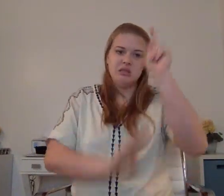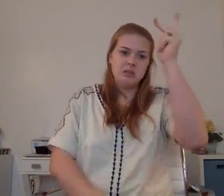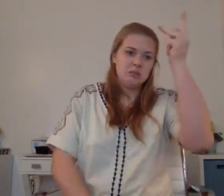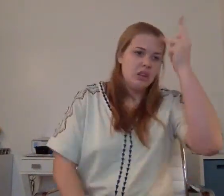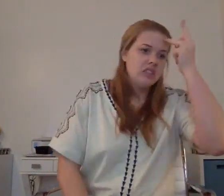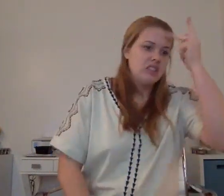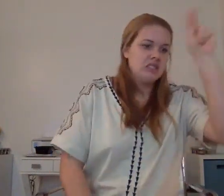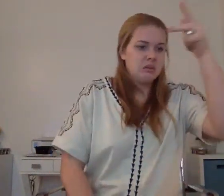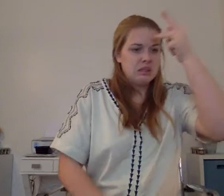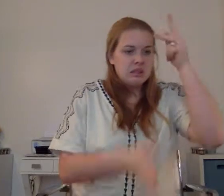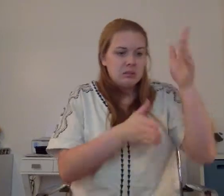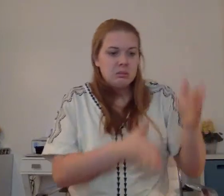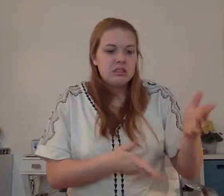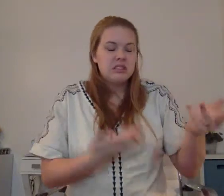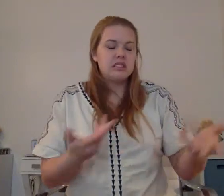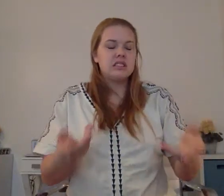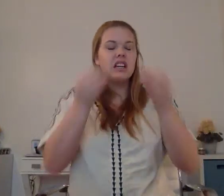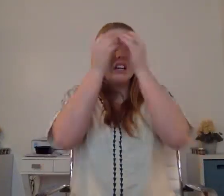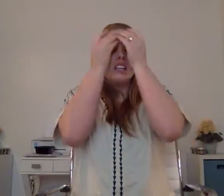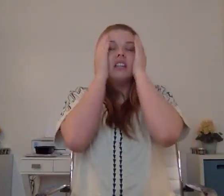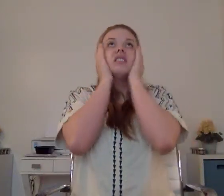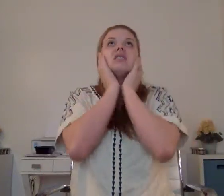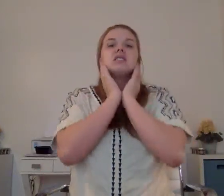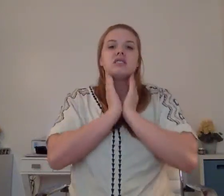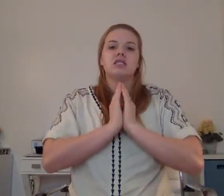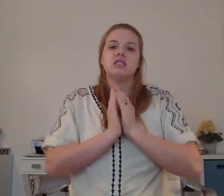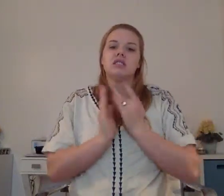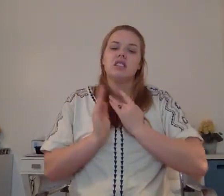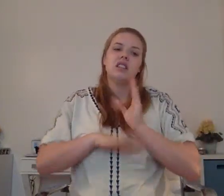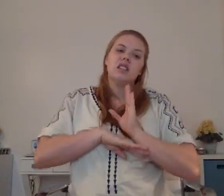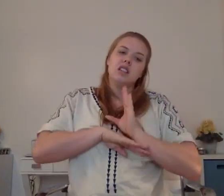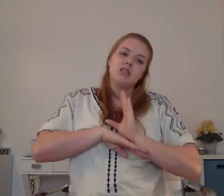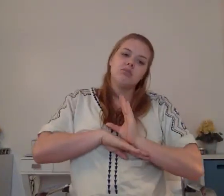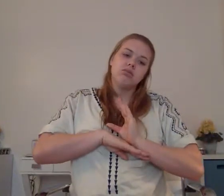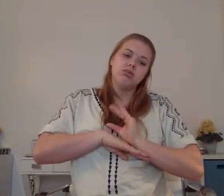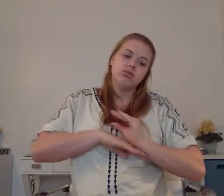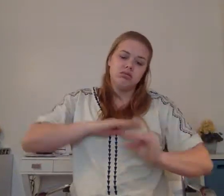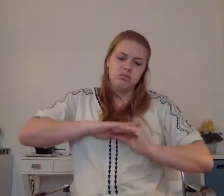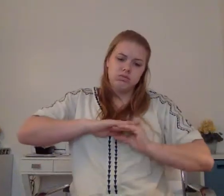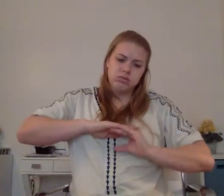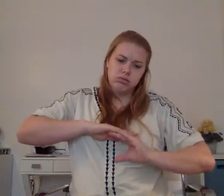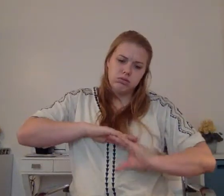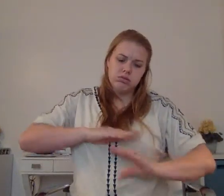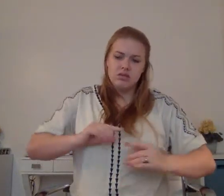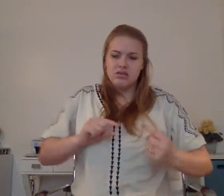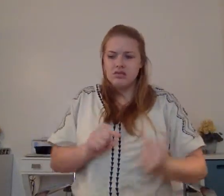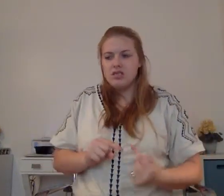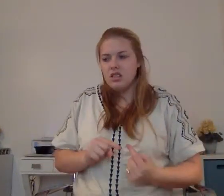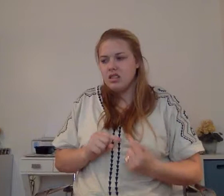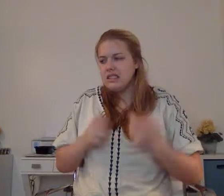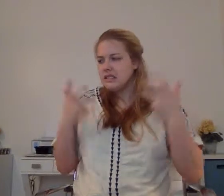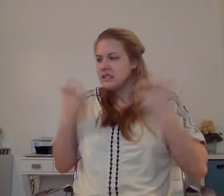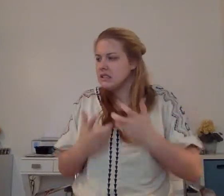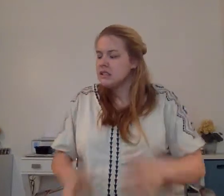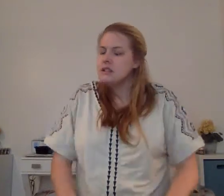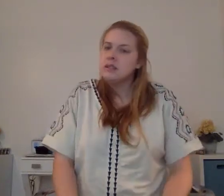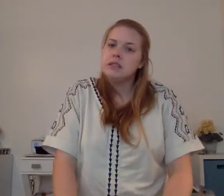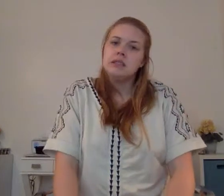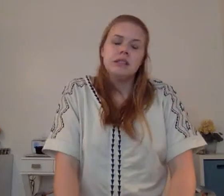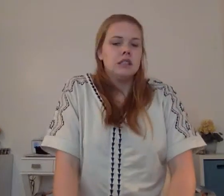politicians, sometimes to the point of despair or hurt or anger. I want to talk about